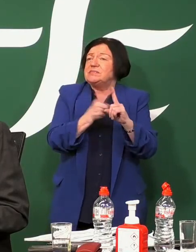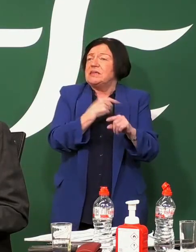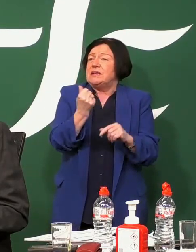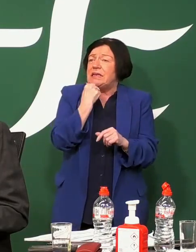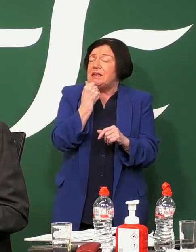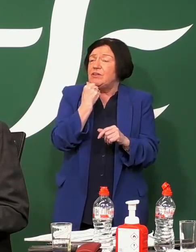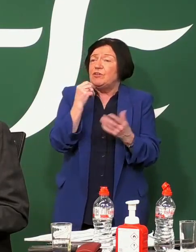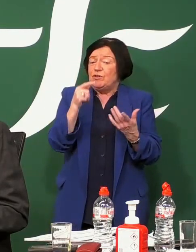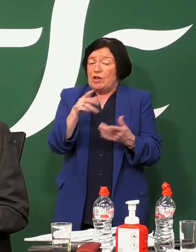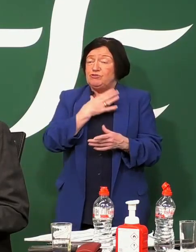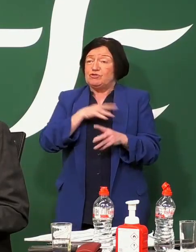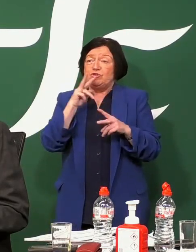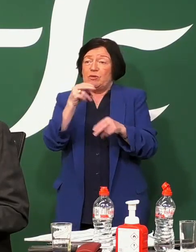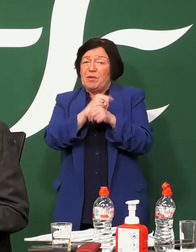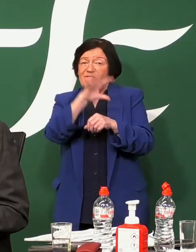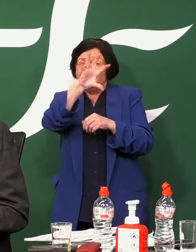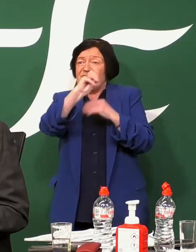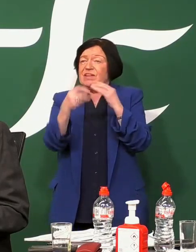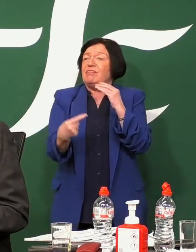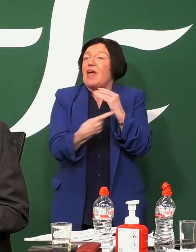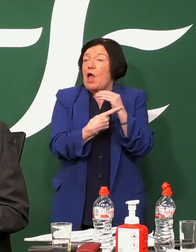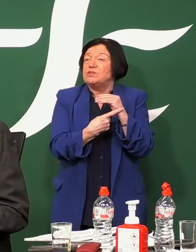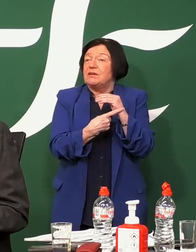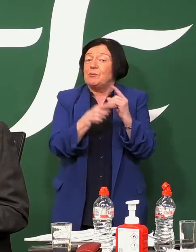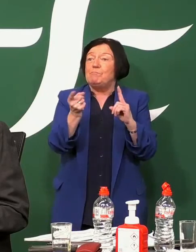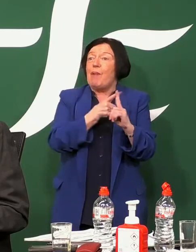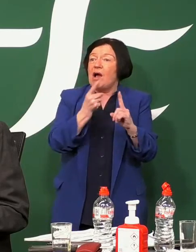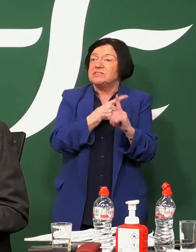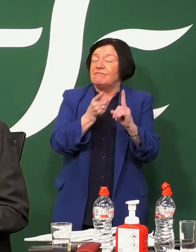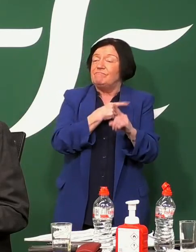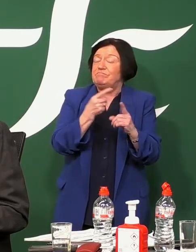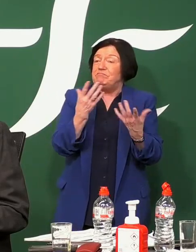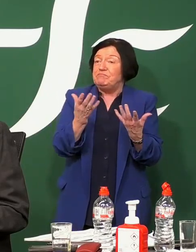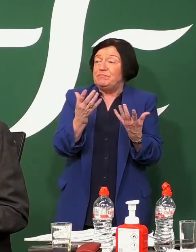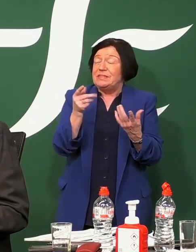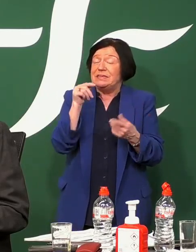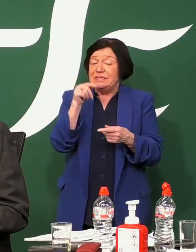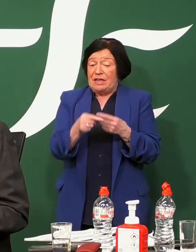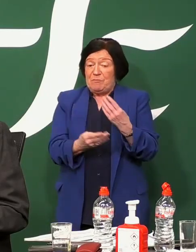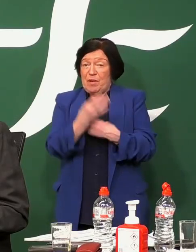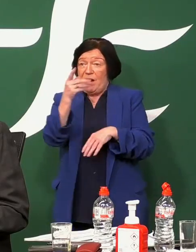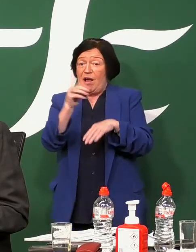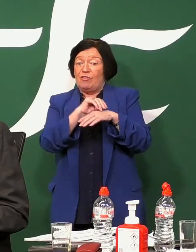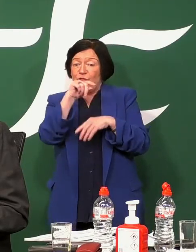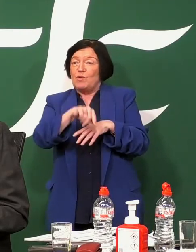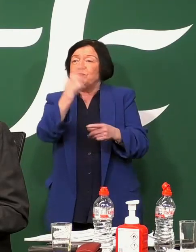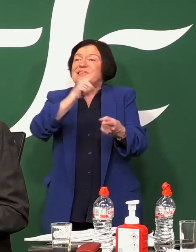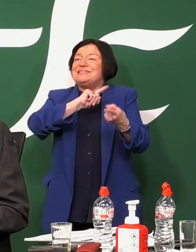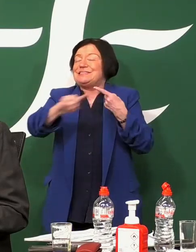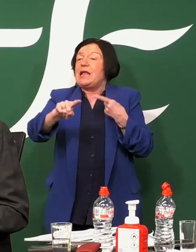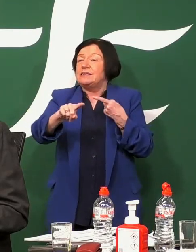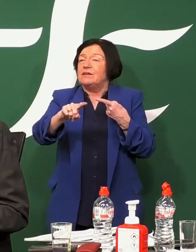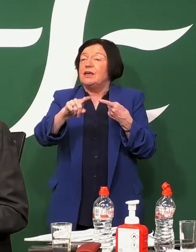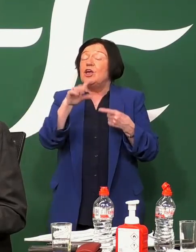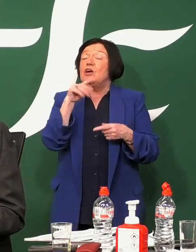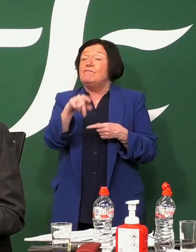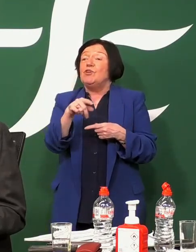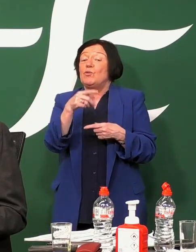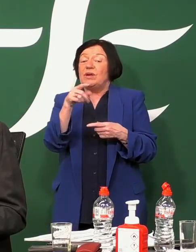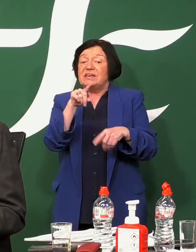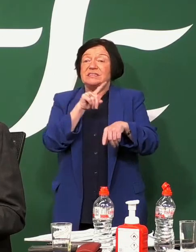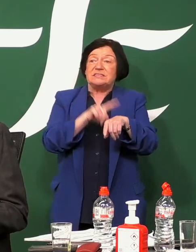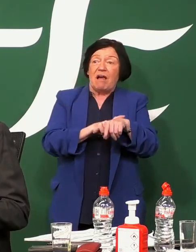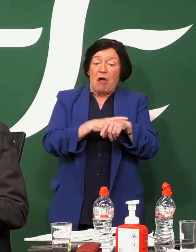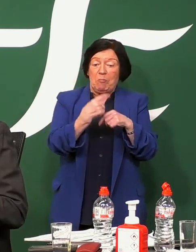might be safe to assume that you're looking at around 50,000 positive cases then. Is that fair to say, based on those being sent out? And is there going to come a point